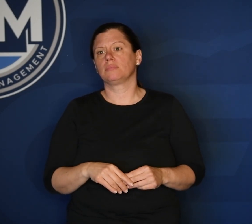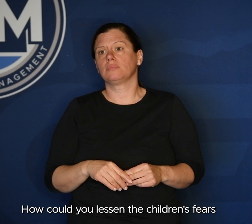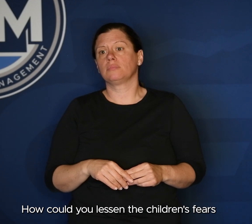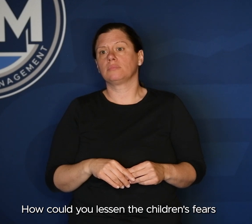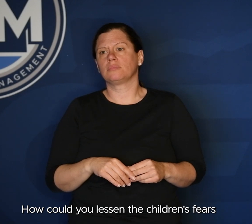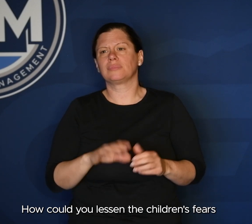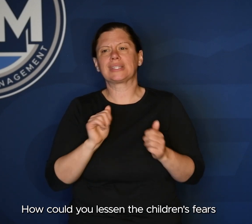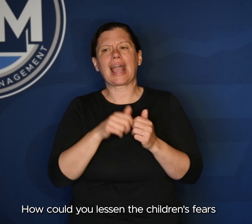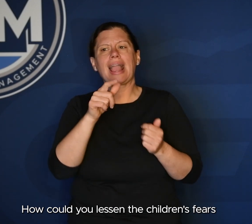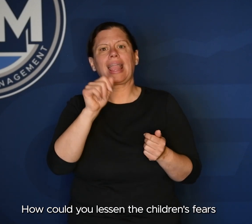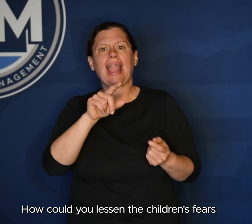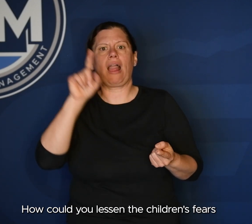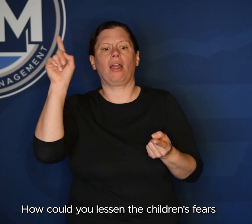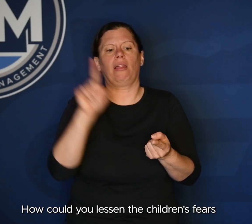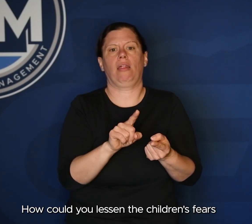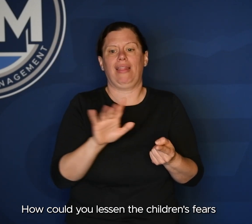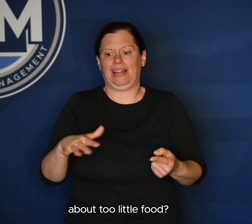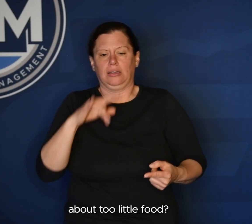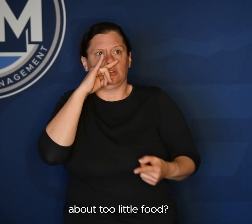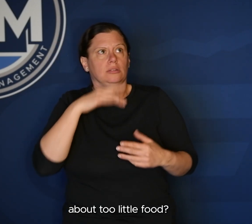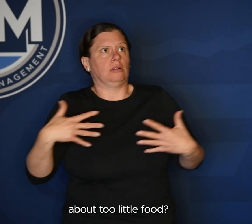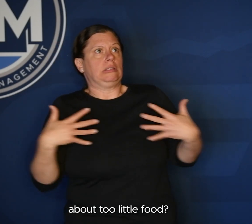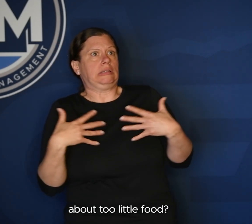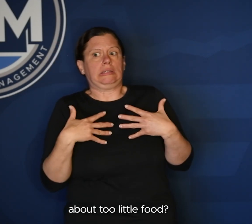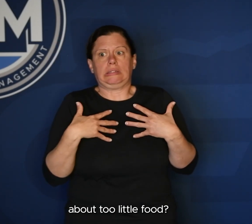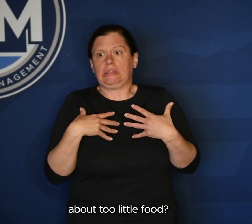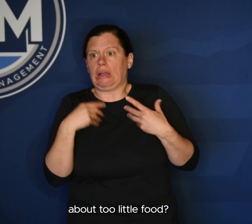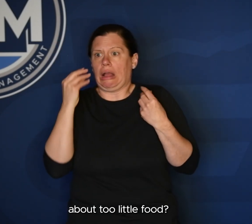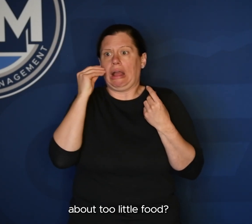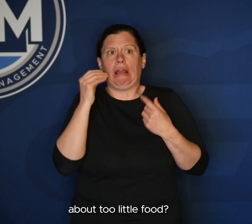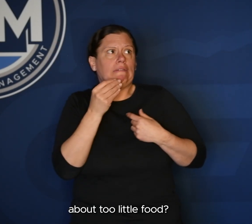How could you lessen the children's fears about too little food?